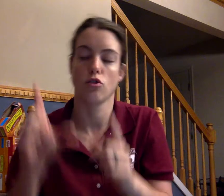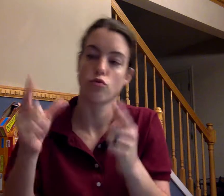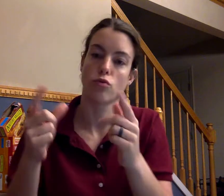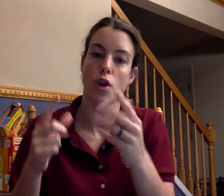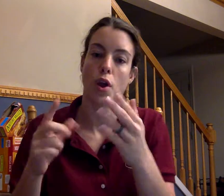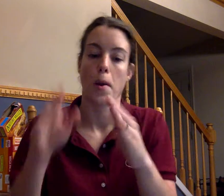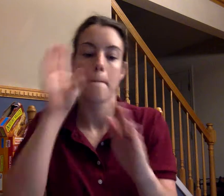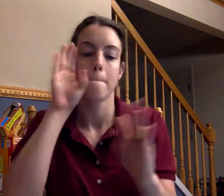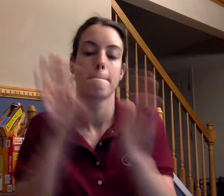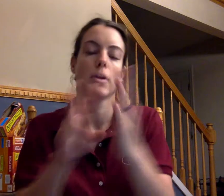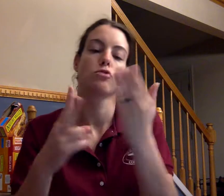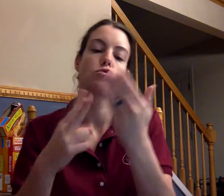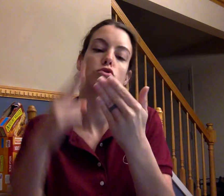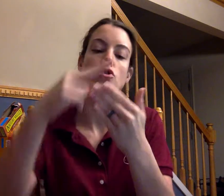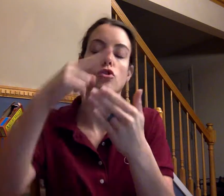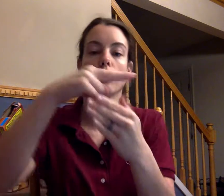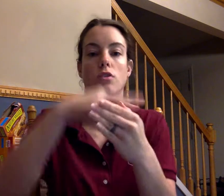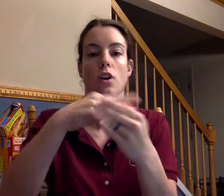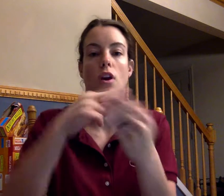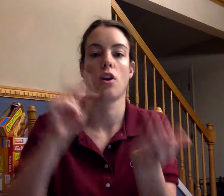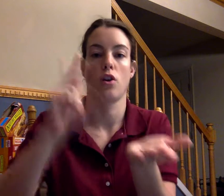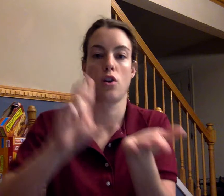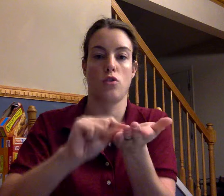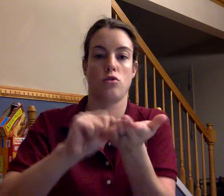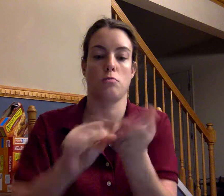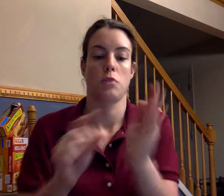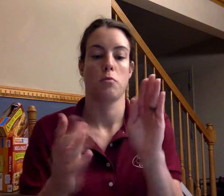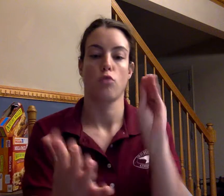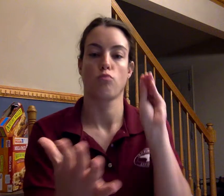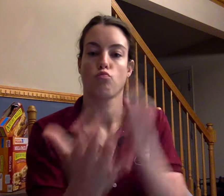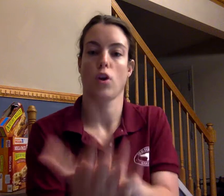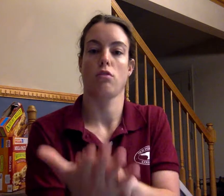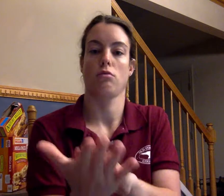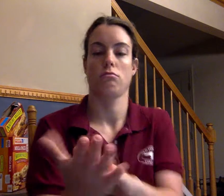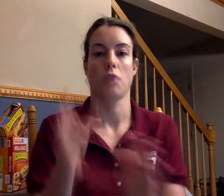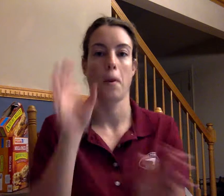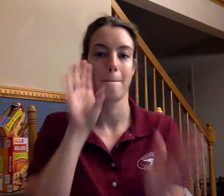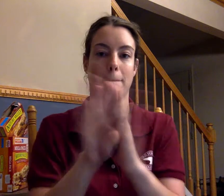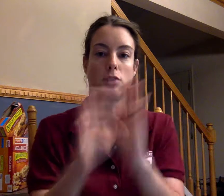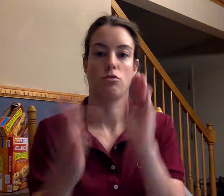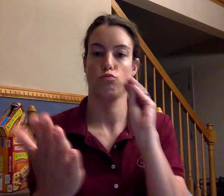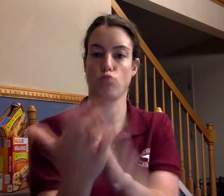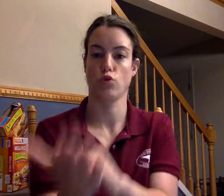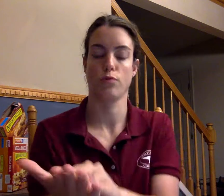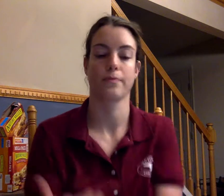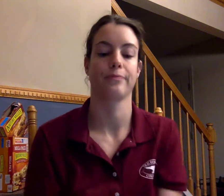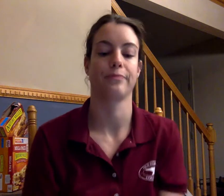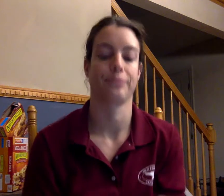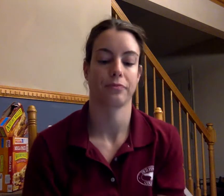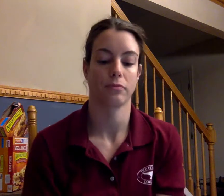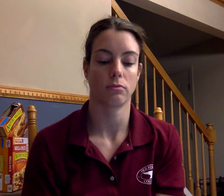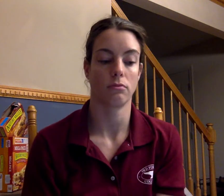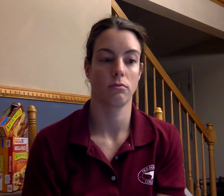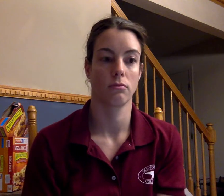Then they take tape called line tape, which is a little black line, and it outlines each photo so that it'll look, make